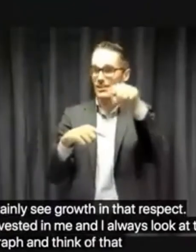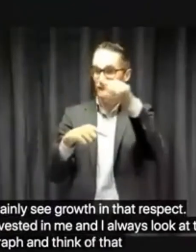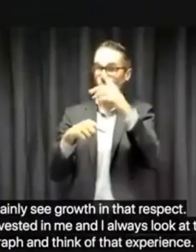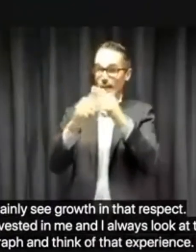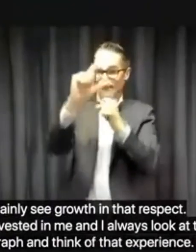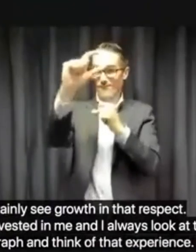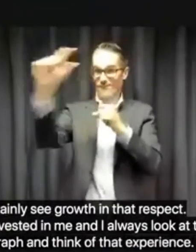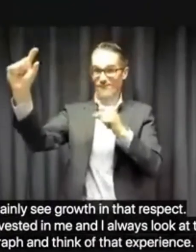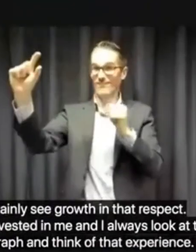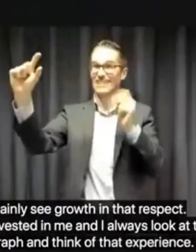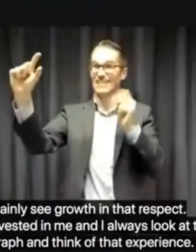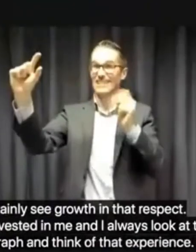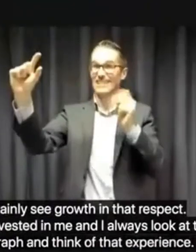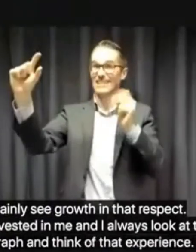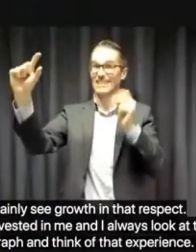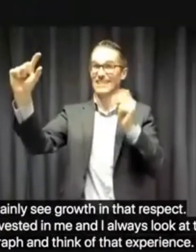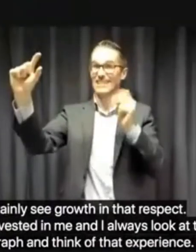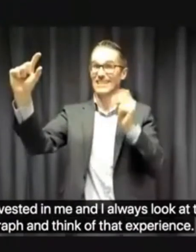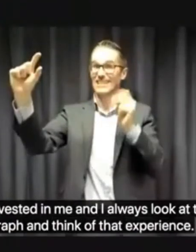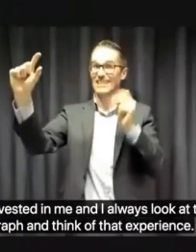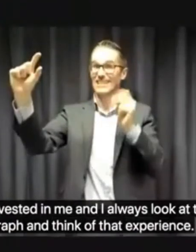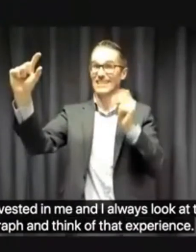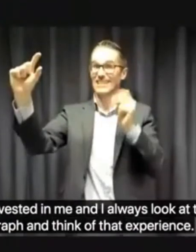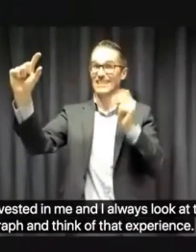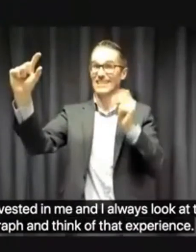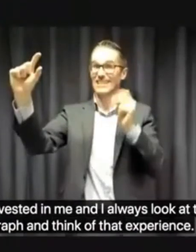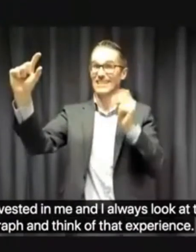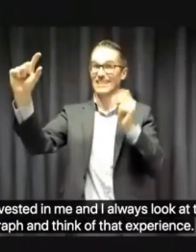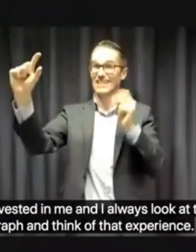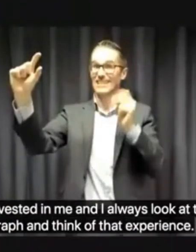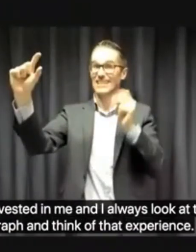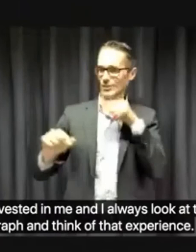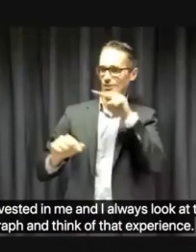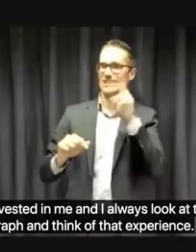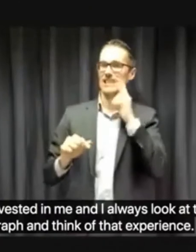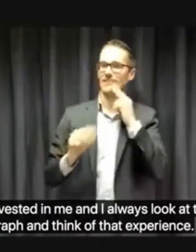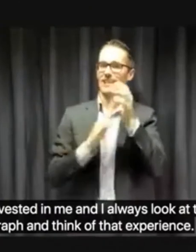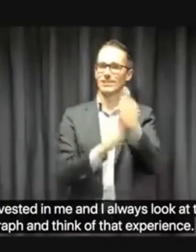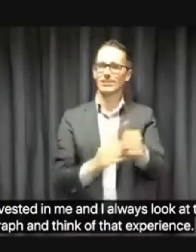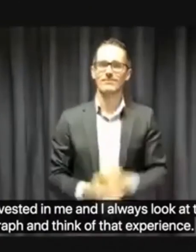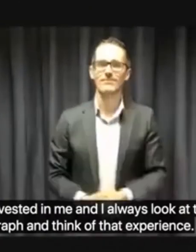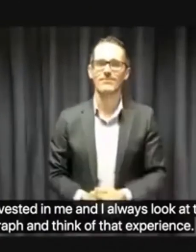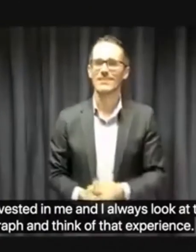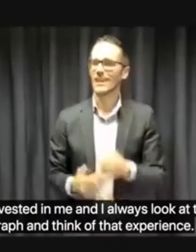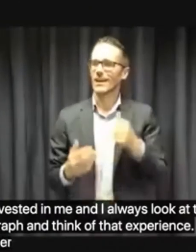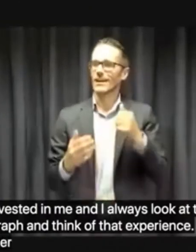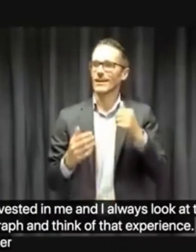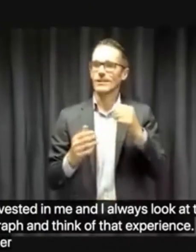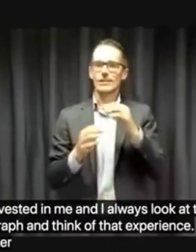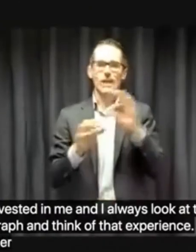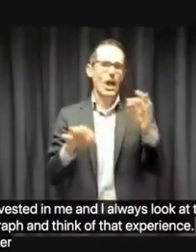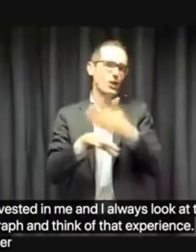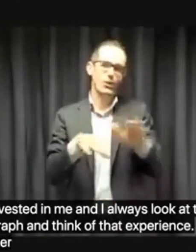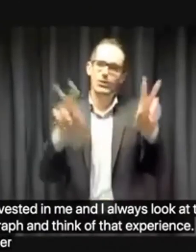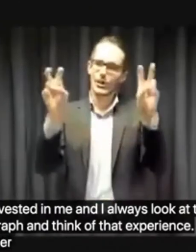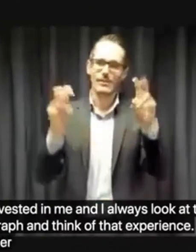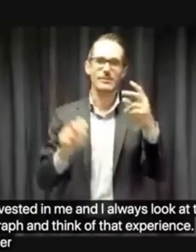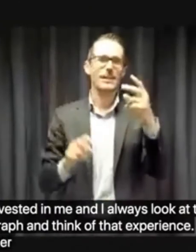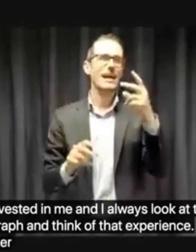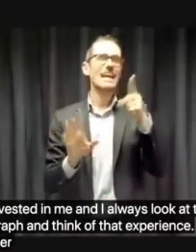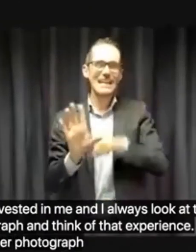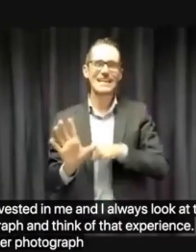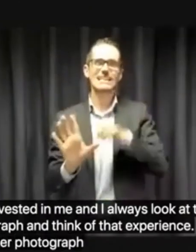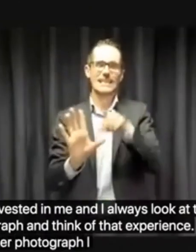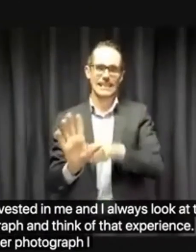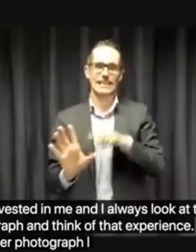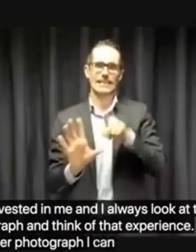the time, and I'm seeing the white board there, it seems definitely issue. You can actually see the background in that photograph. So it does demonstrate that we're